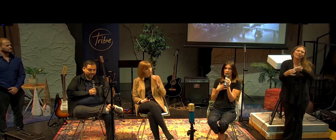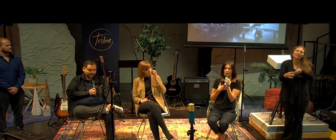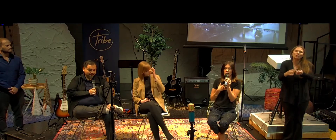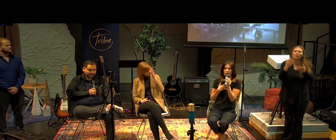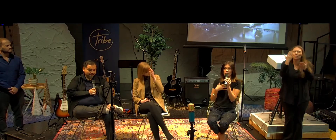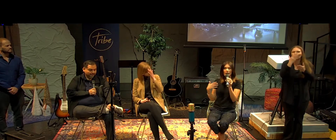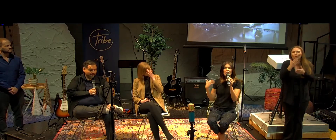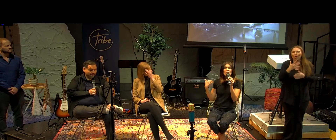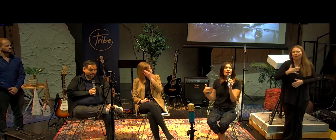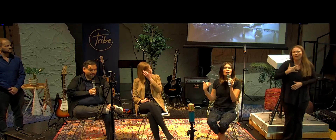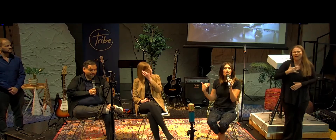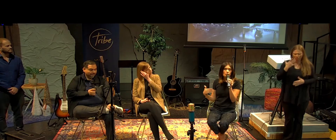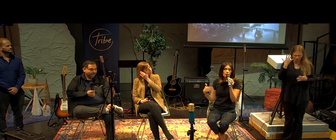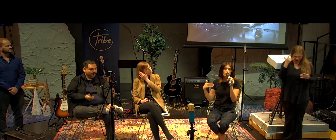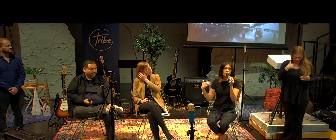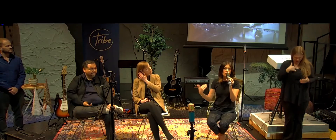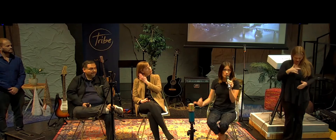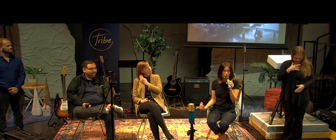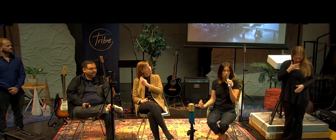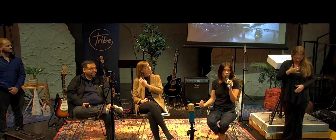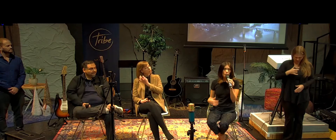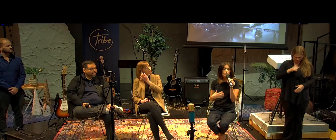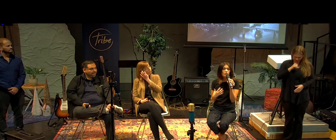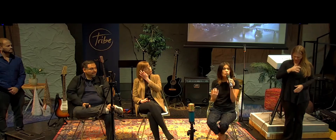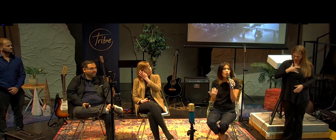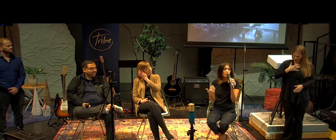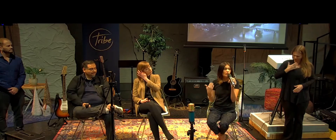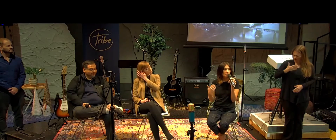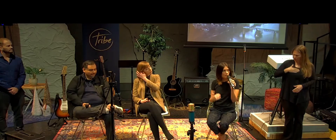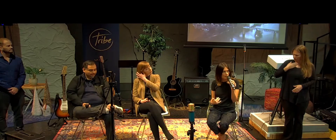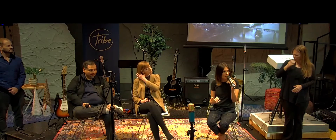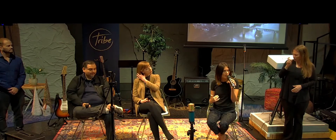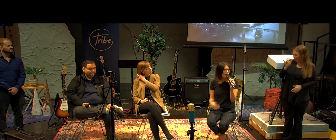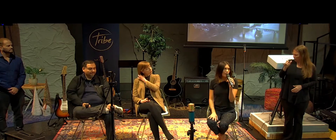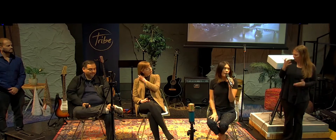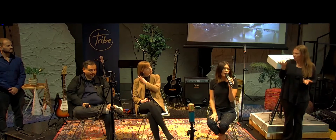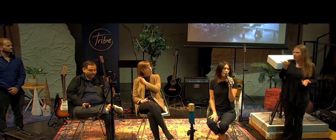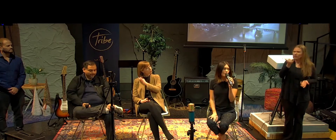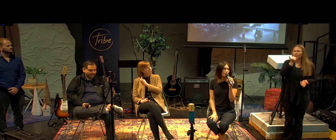like, why am I not joyful too? Or what is wrong with me?